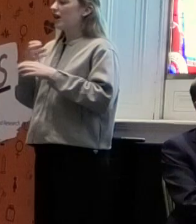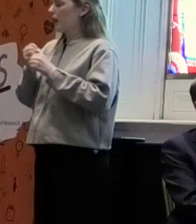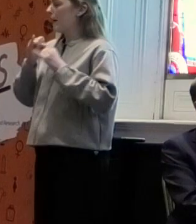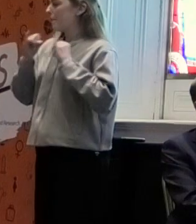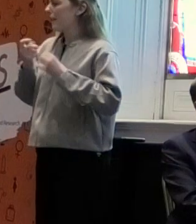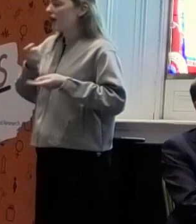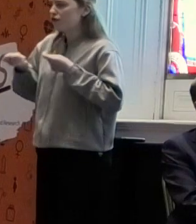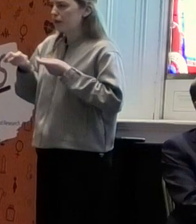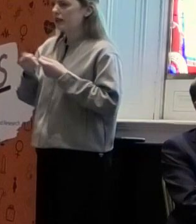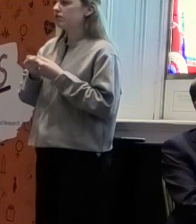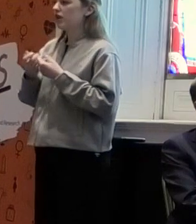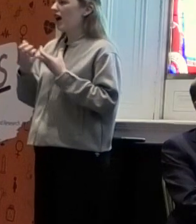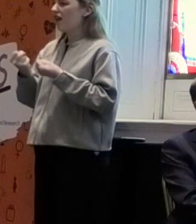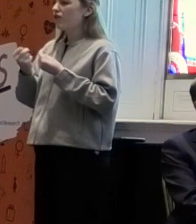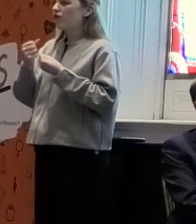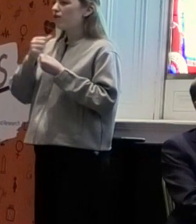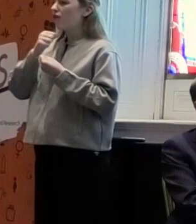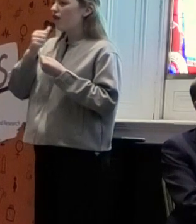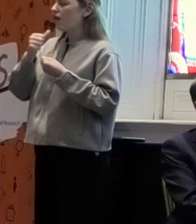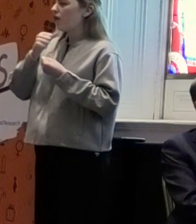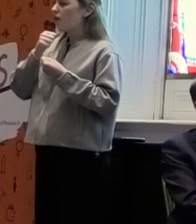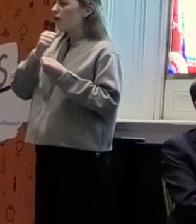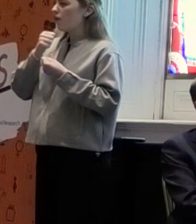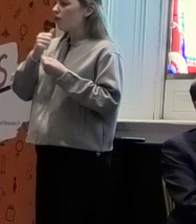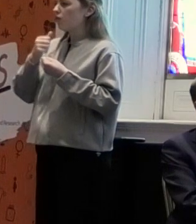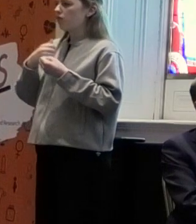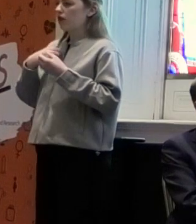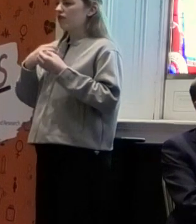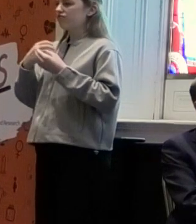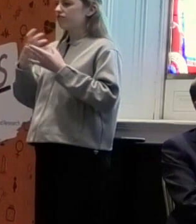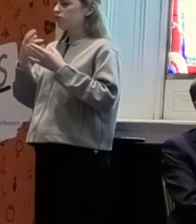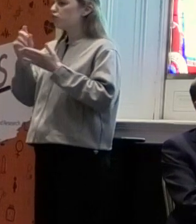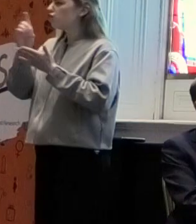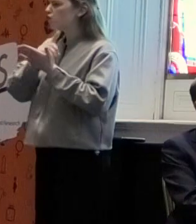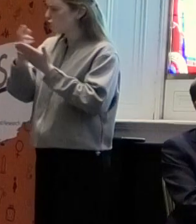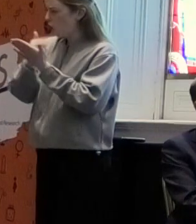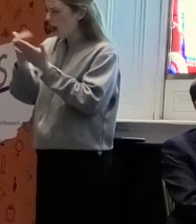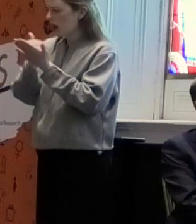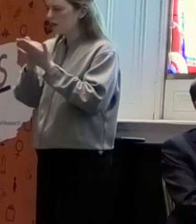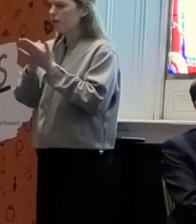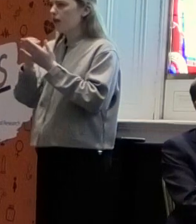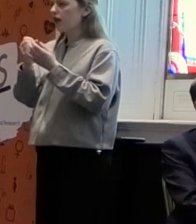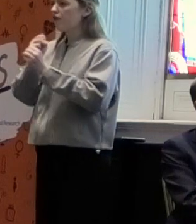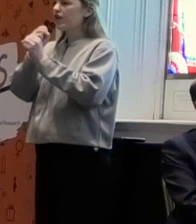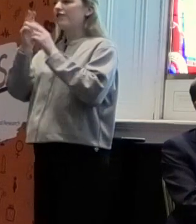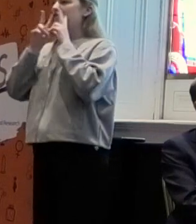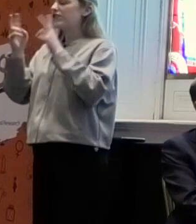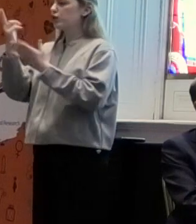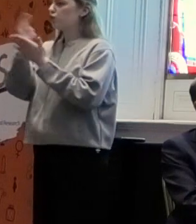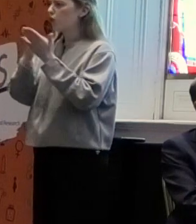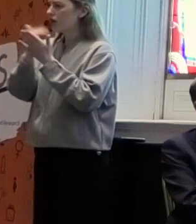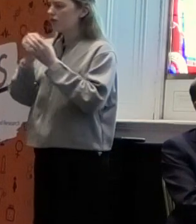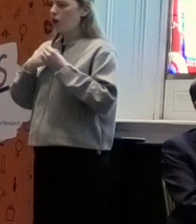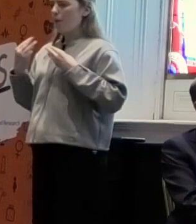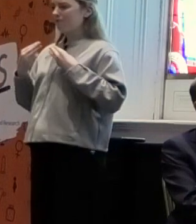earlier that we have drawings, and very graphic drawings, of some skin conditions that you just don't progress to that